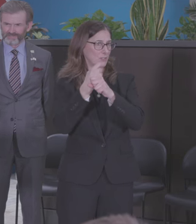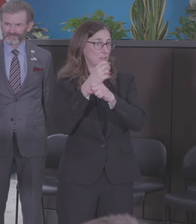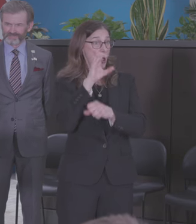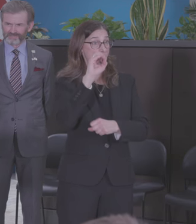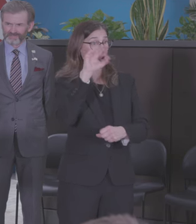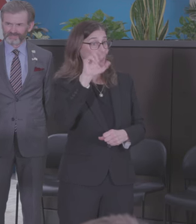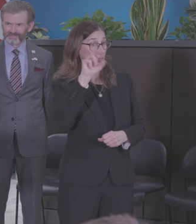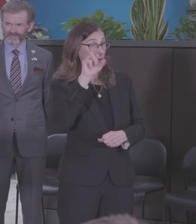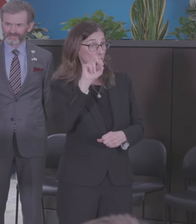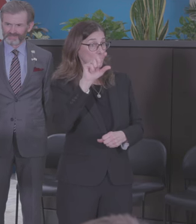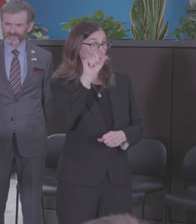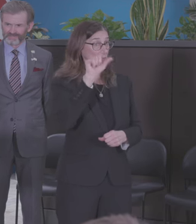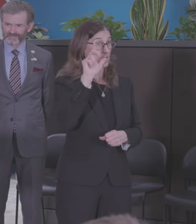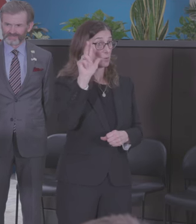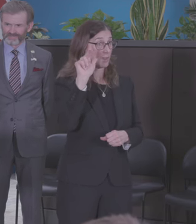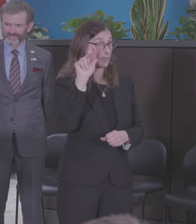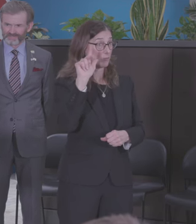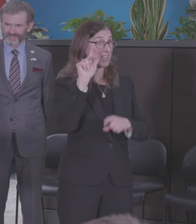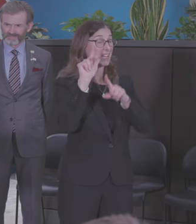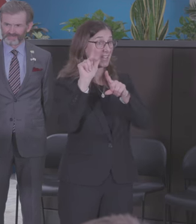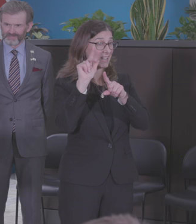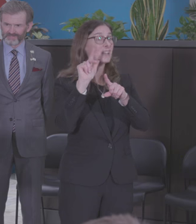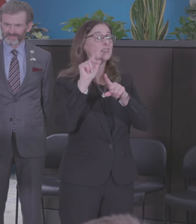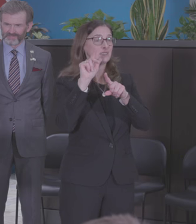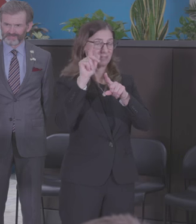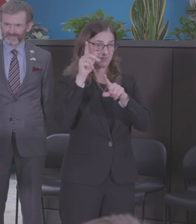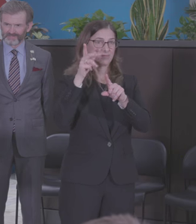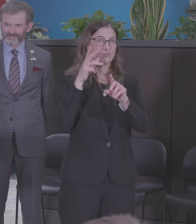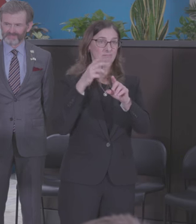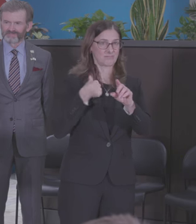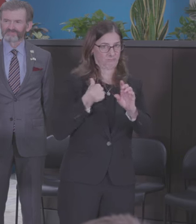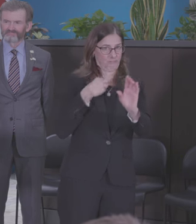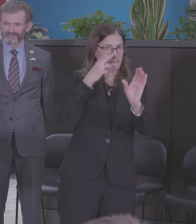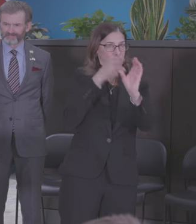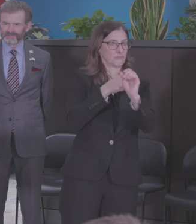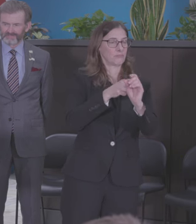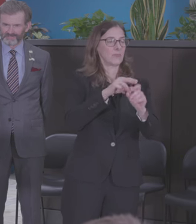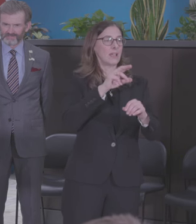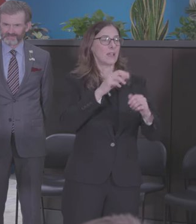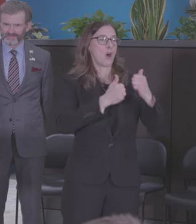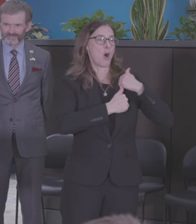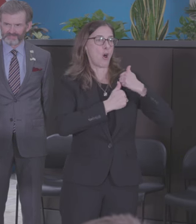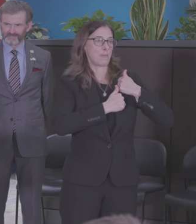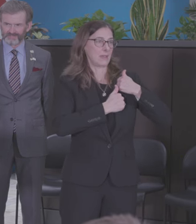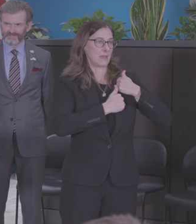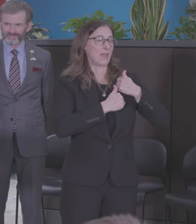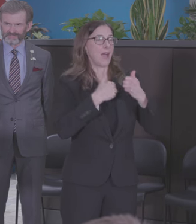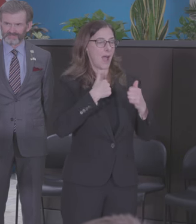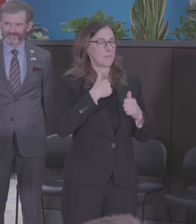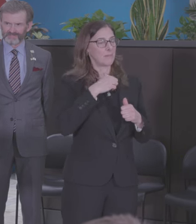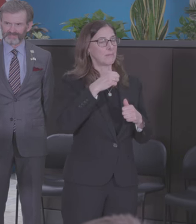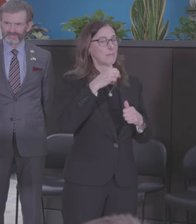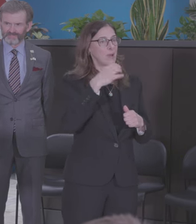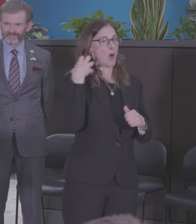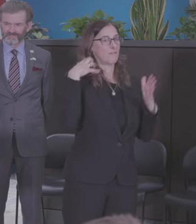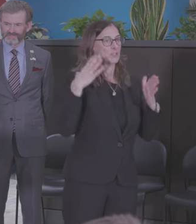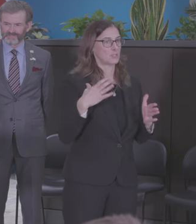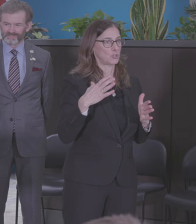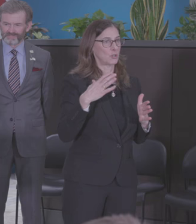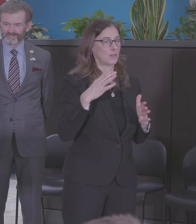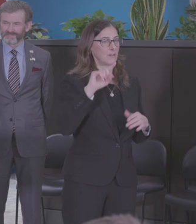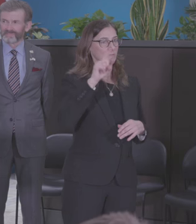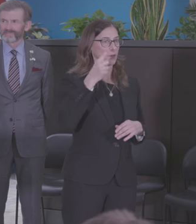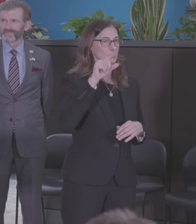of 2023, I commissioned directly into the United States Army National Guard, and I'm a JAG officer, first lieutenant. I did